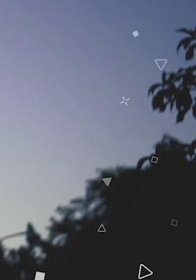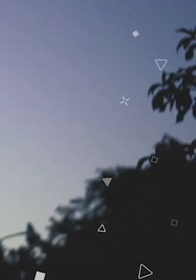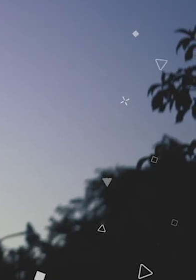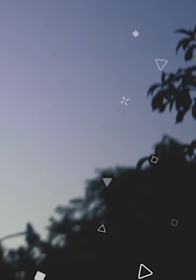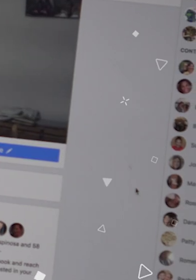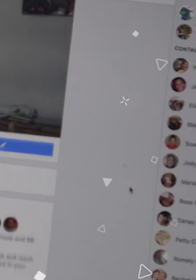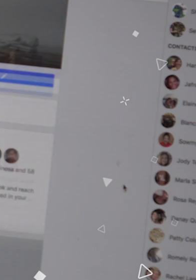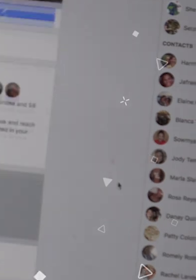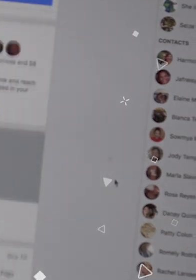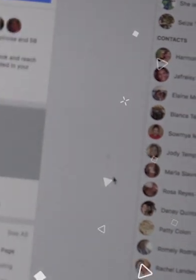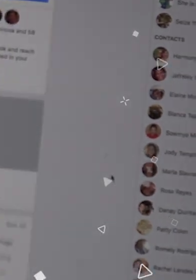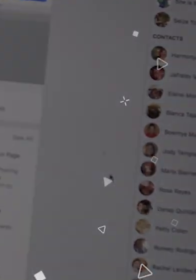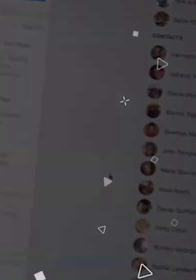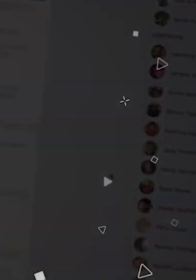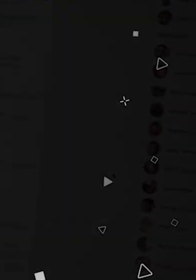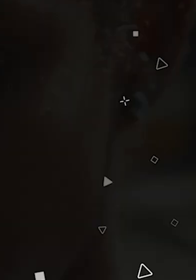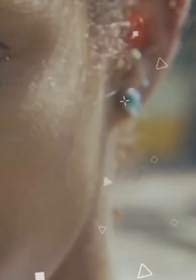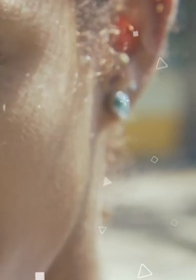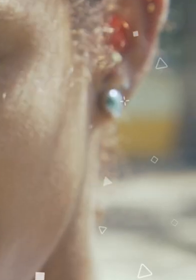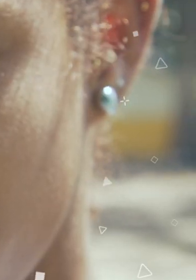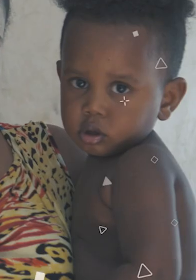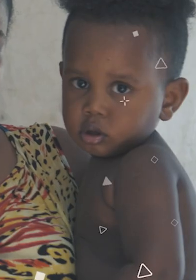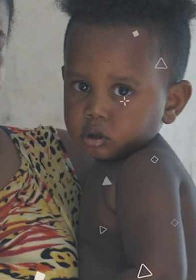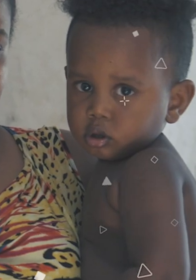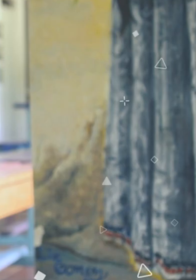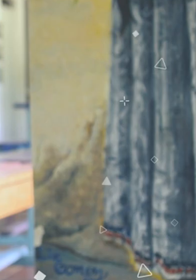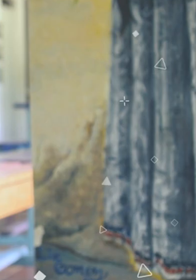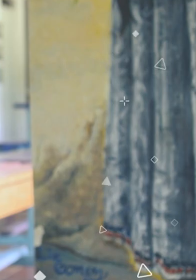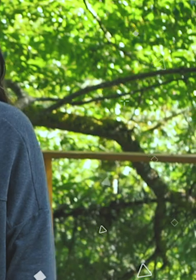their dreams, and I want to share it with all of you.